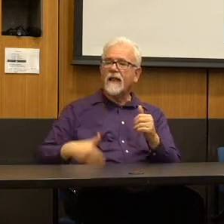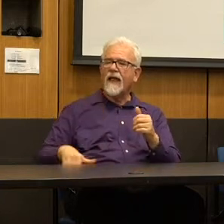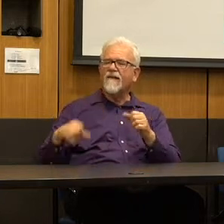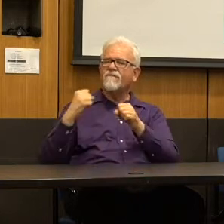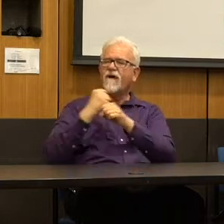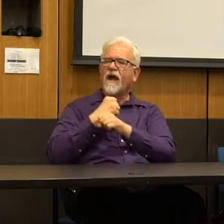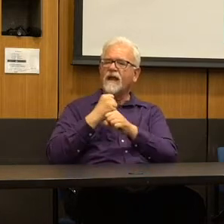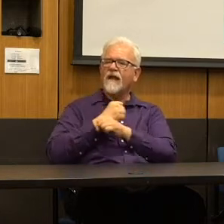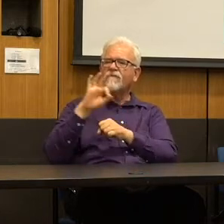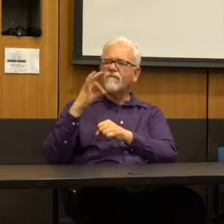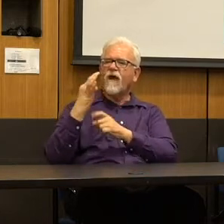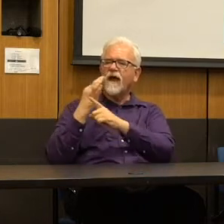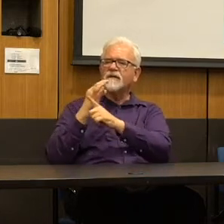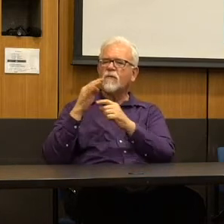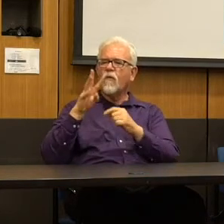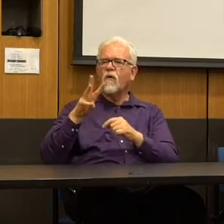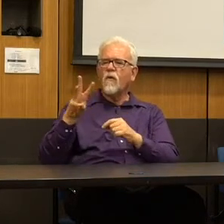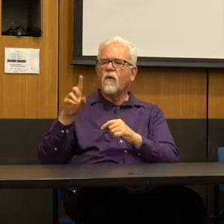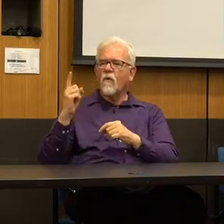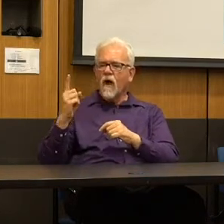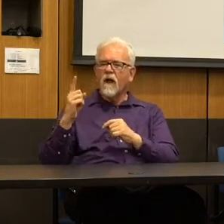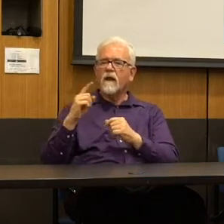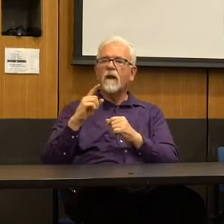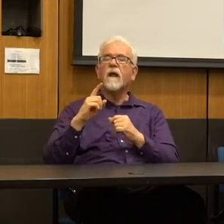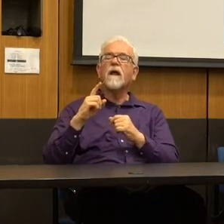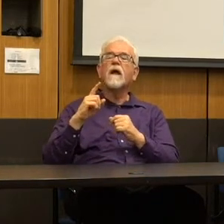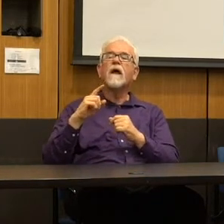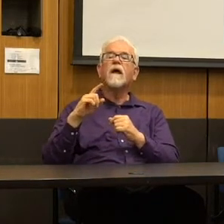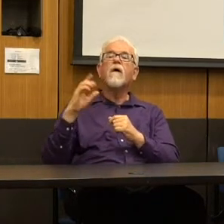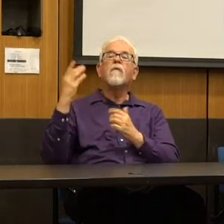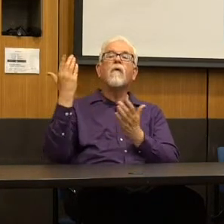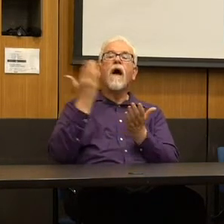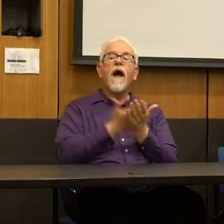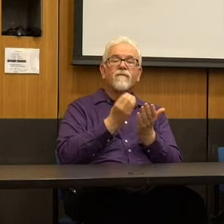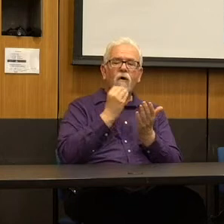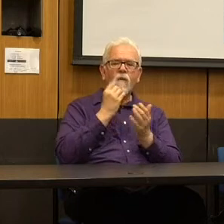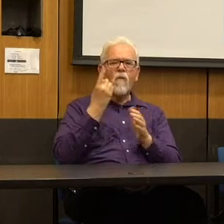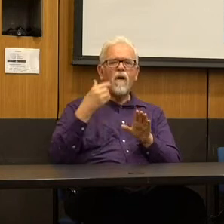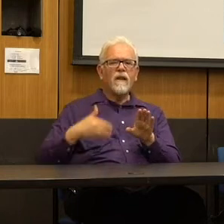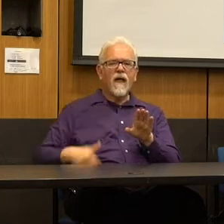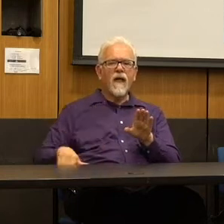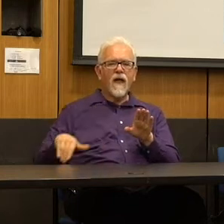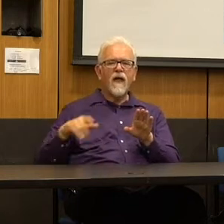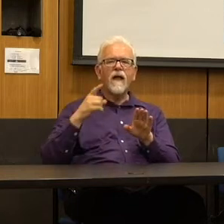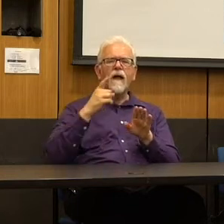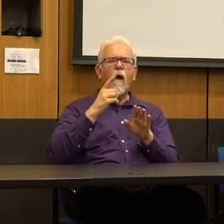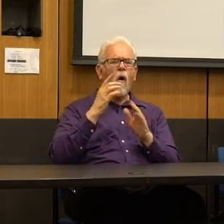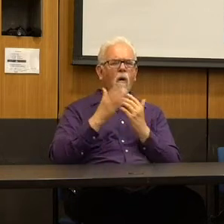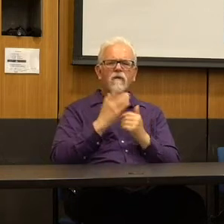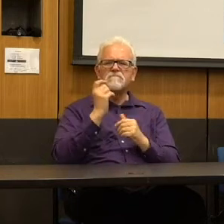in World War I. And after he arrived back home to the U.S., almost immediately, he